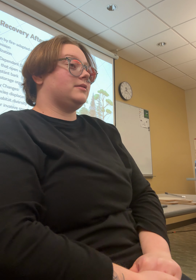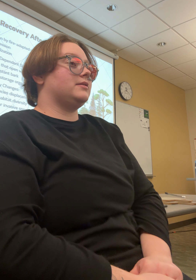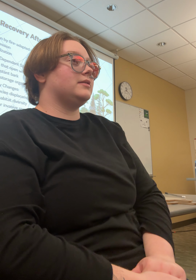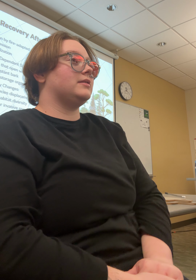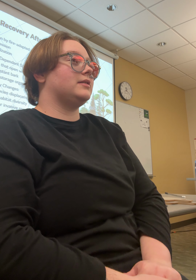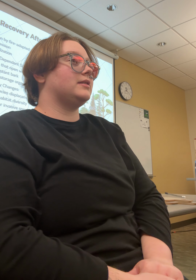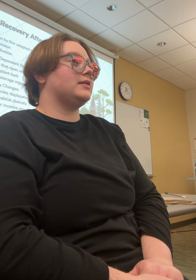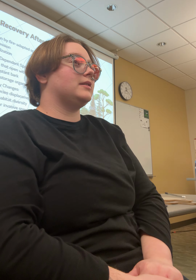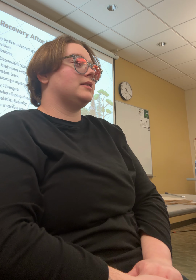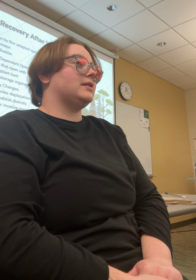these.